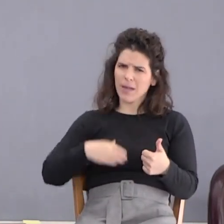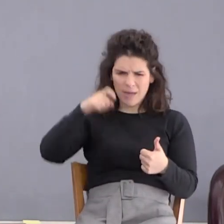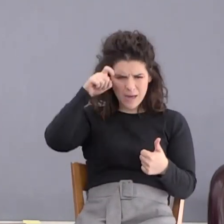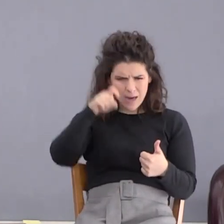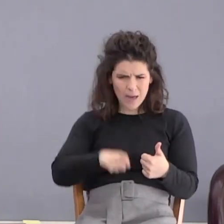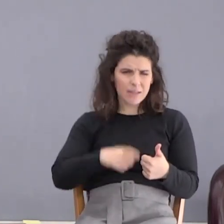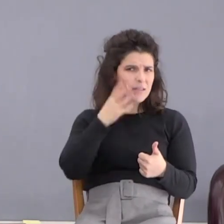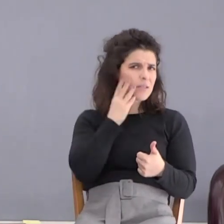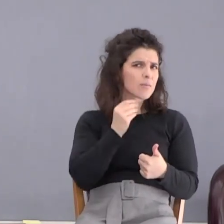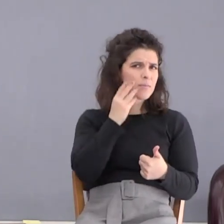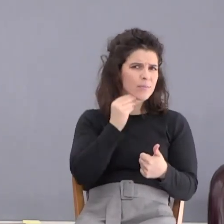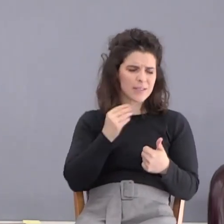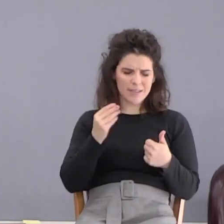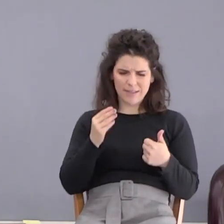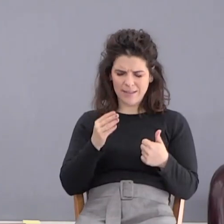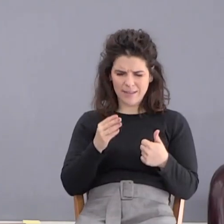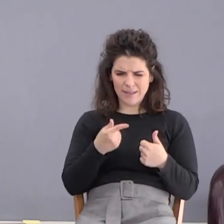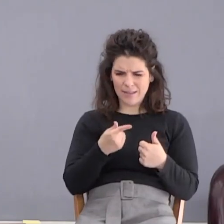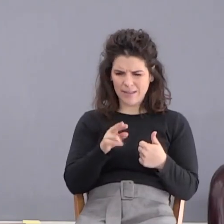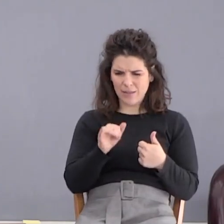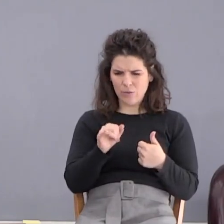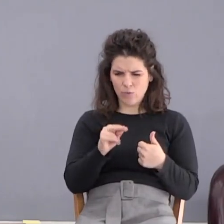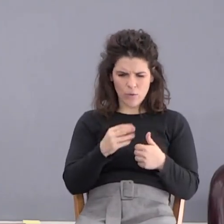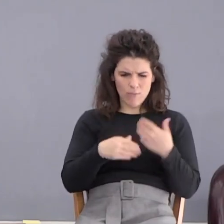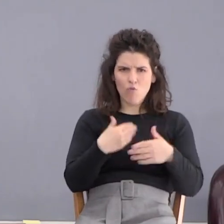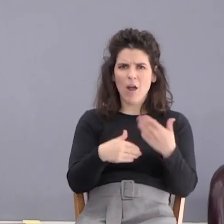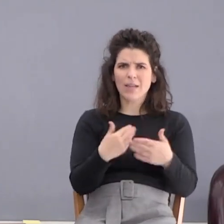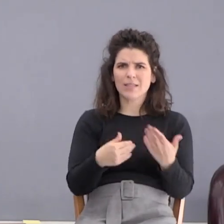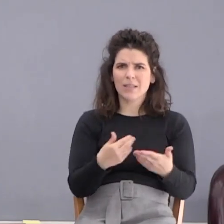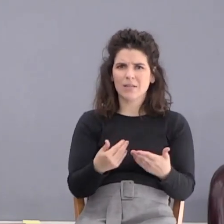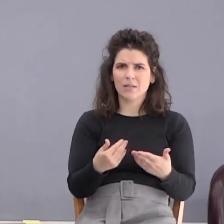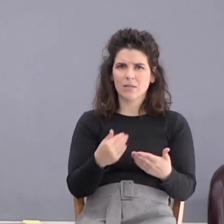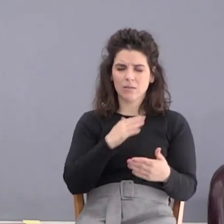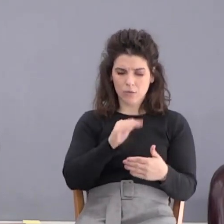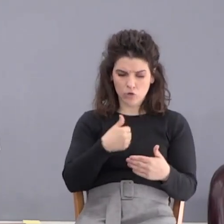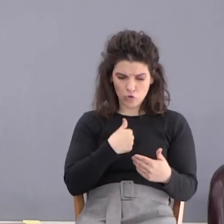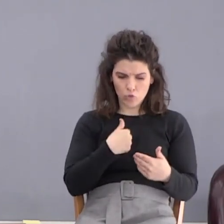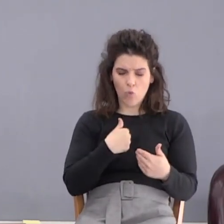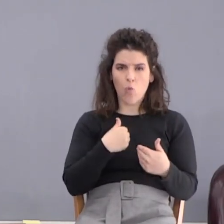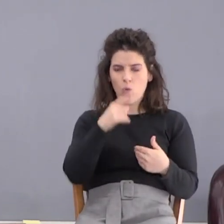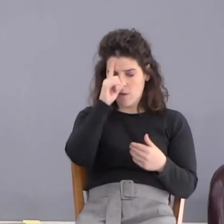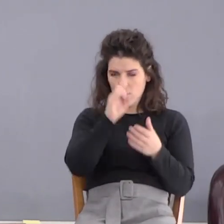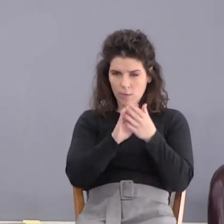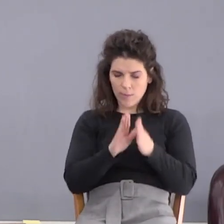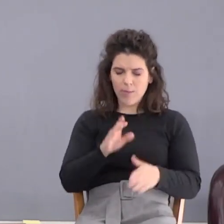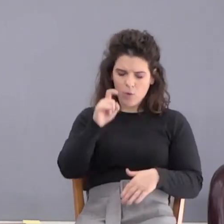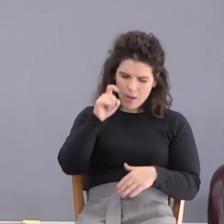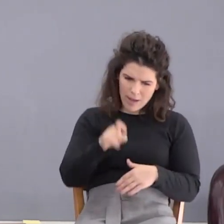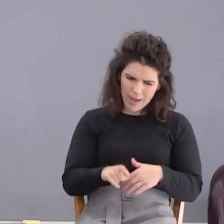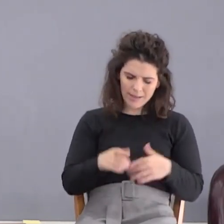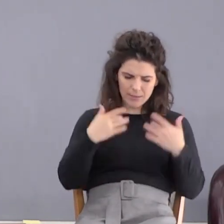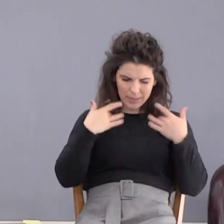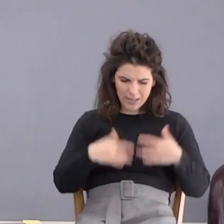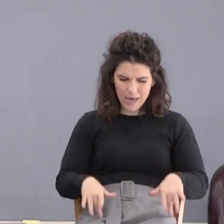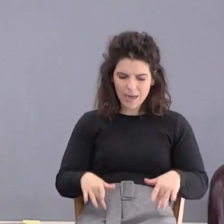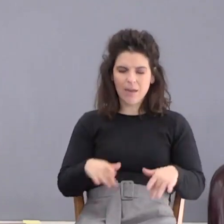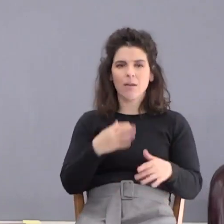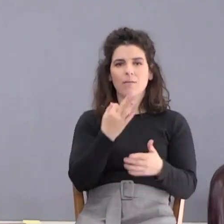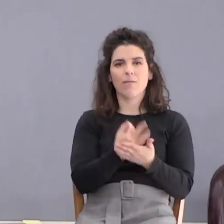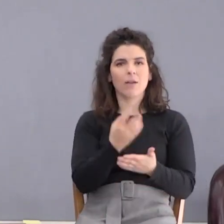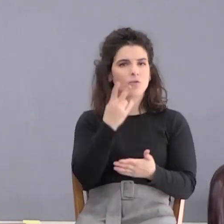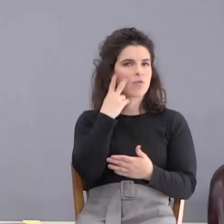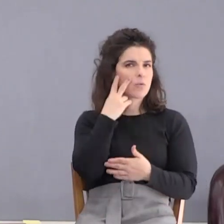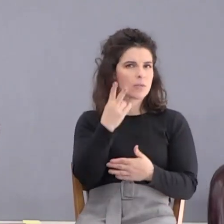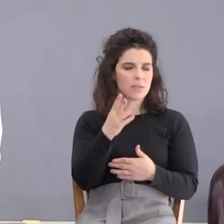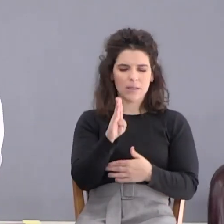through this bare grain process. The soul of the believer has to be naked. In fact, you see that